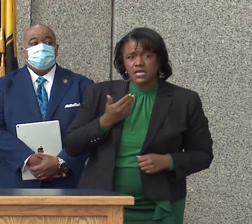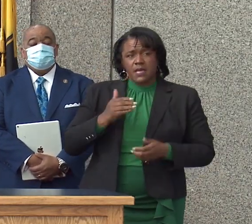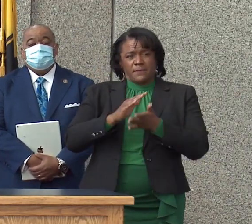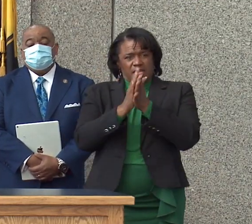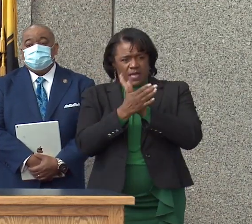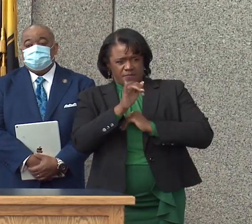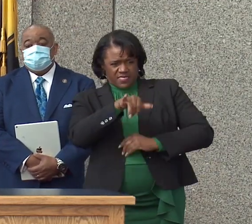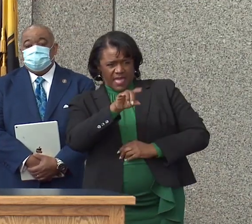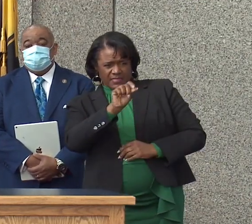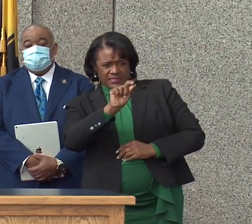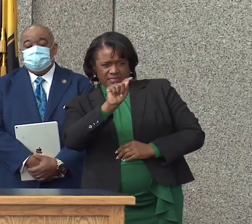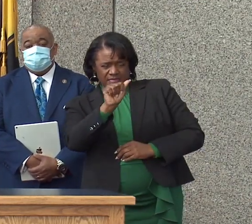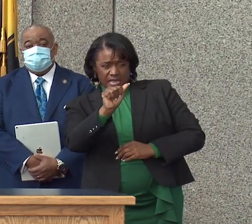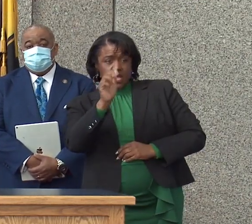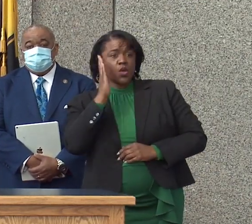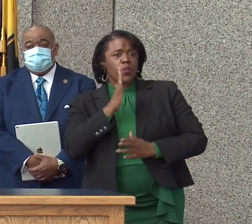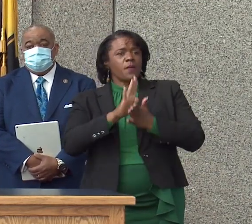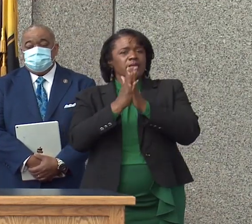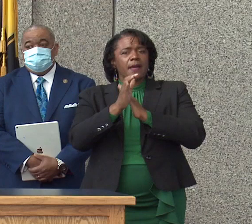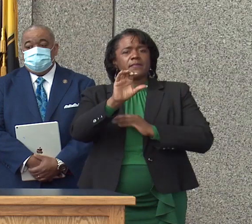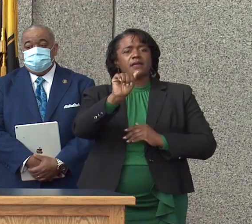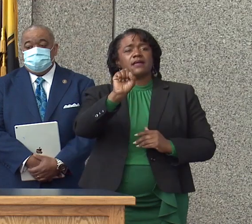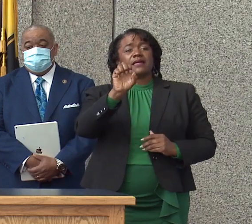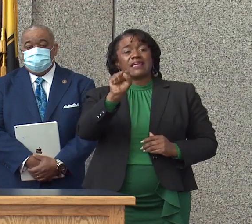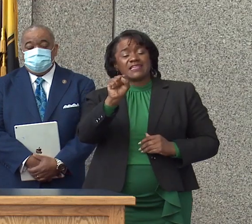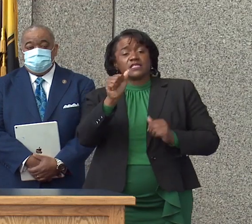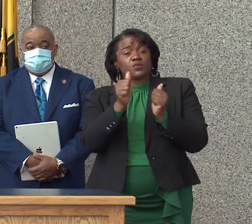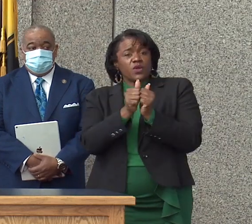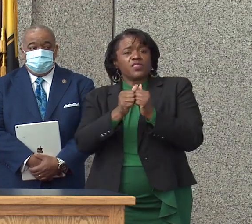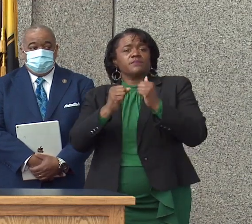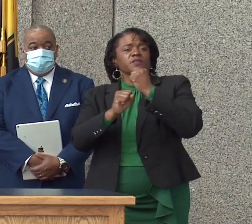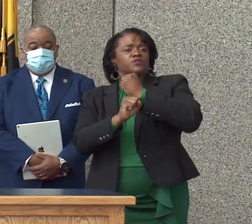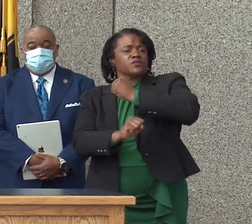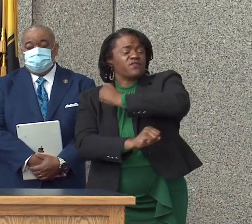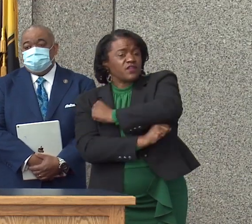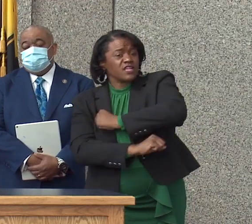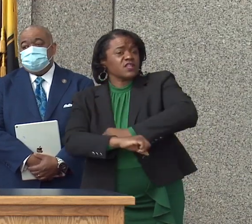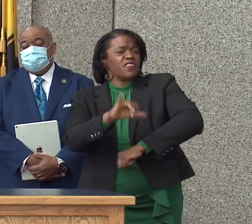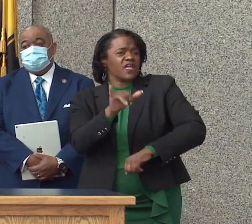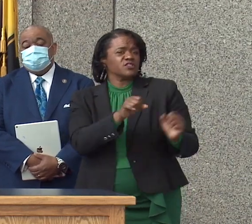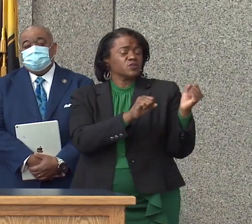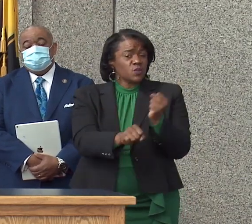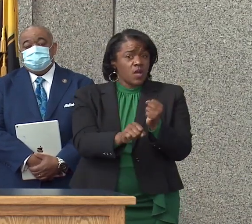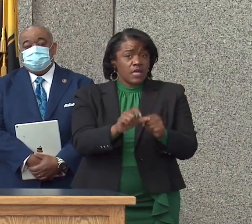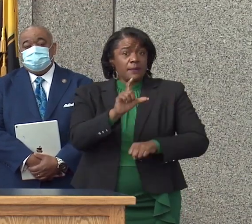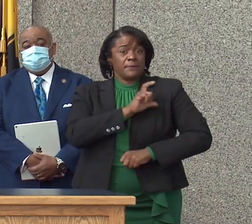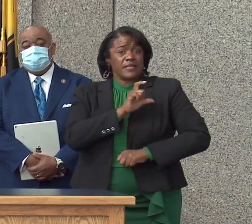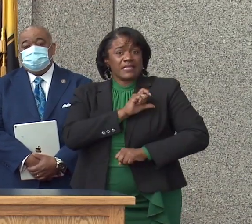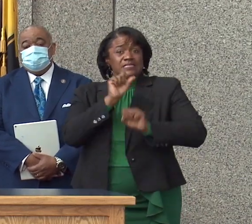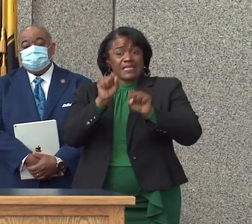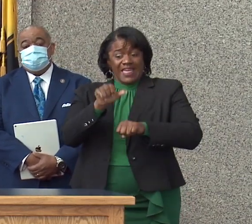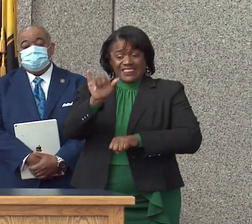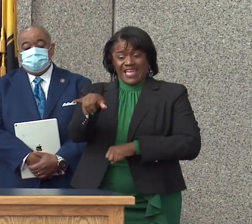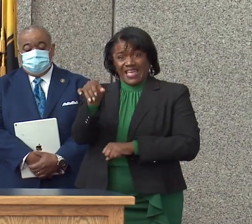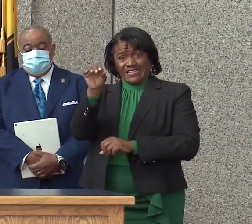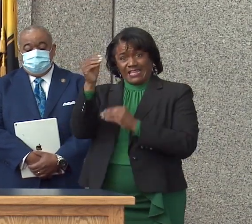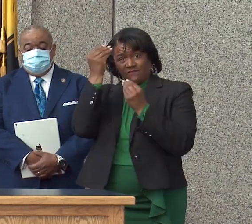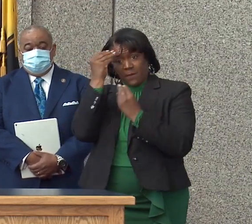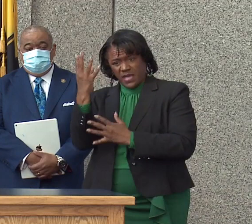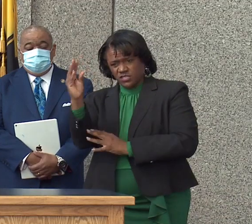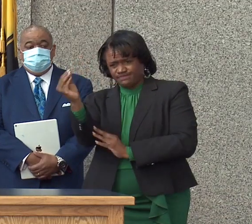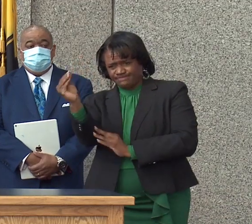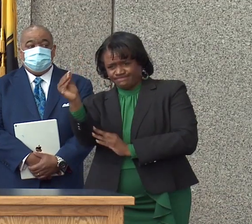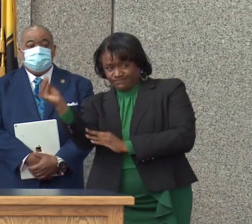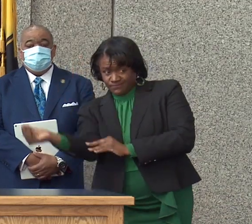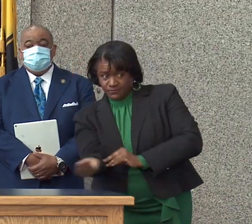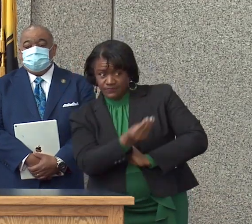real-time data into cases with a strong foundation. This will then allow our officers to hand this information off to our relevant